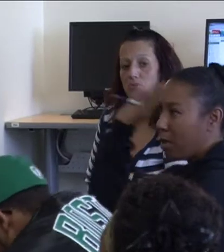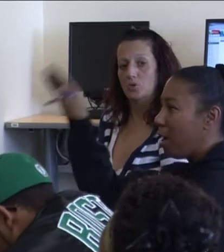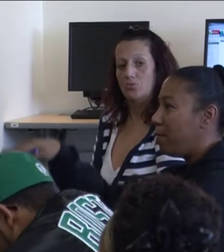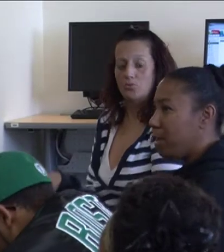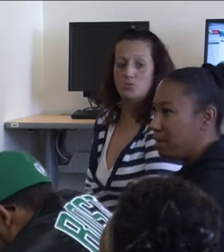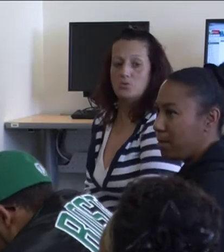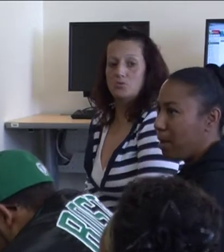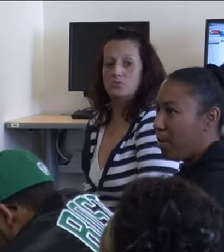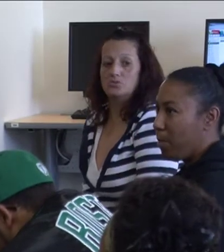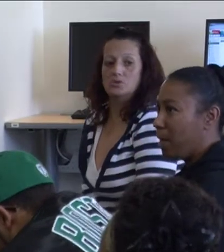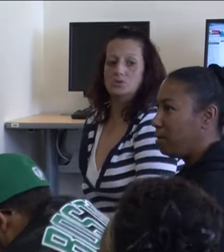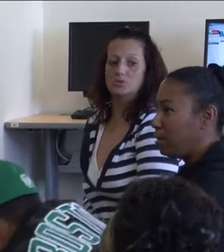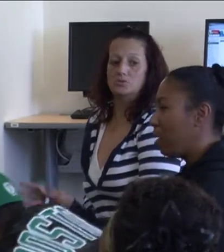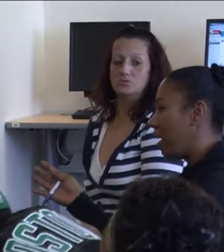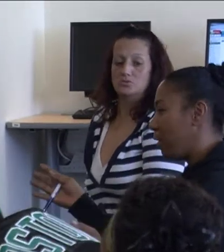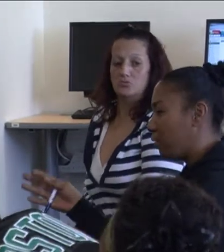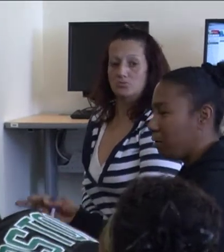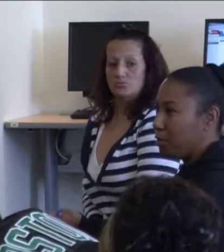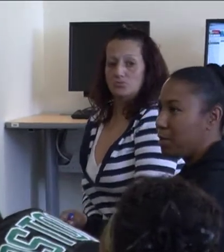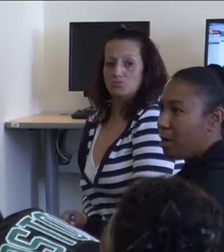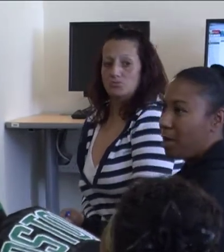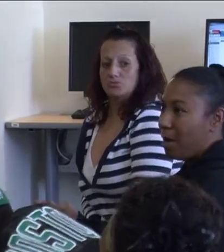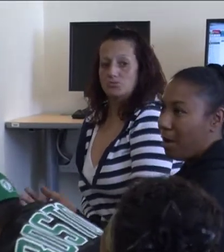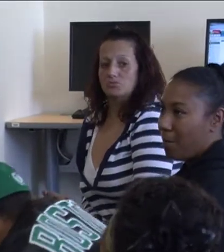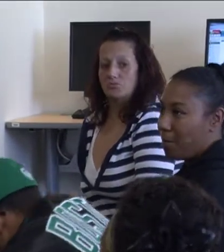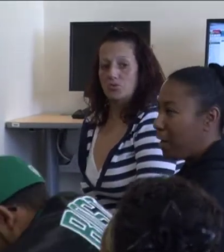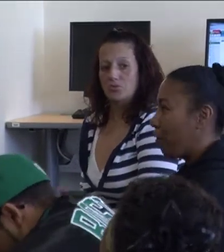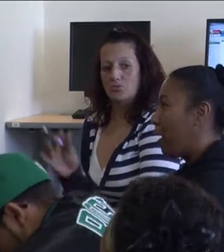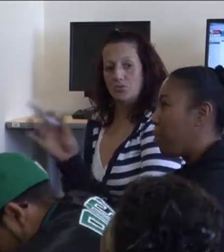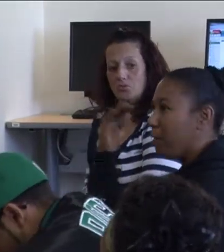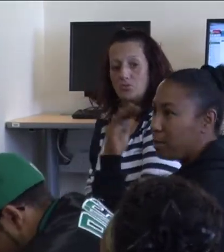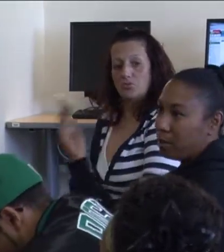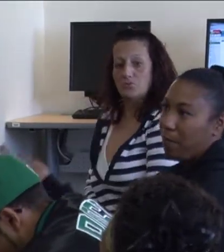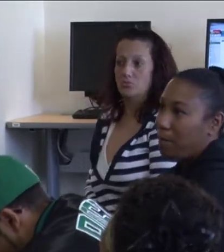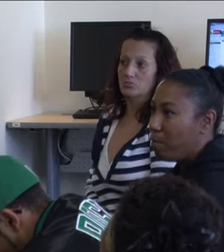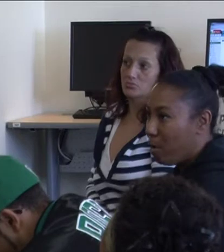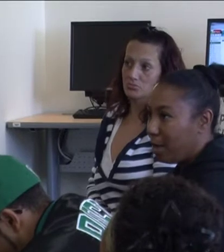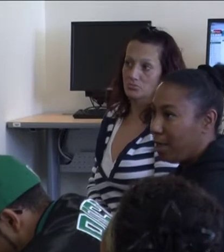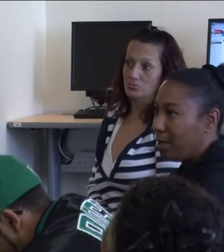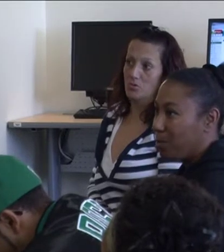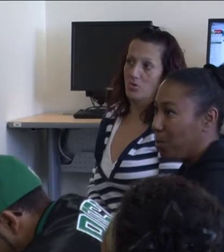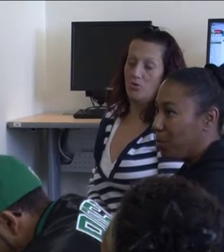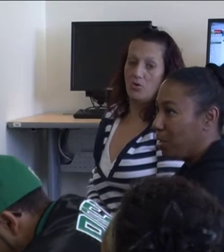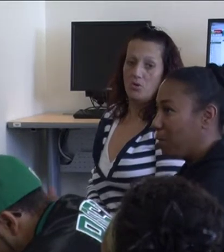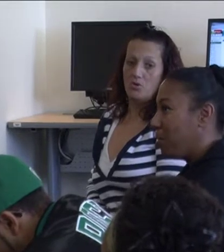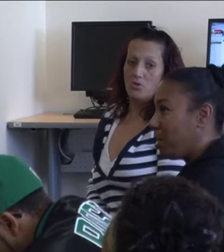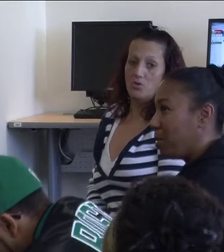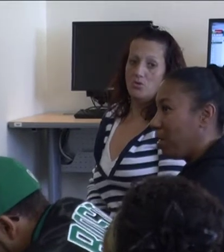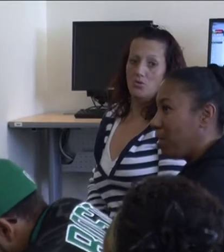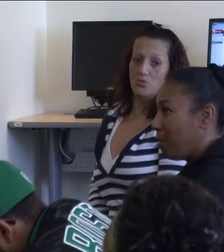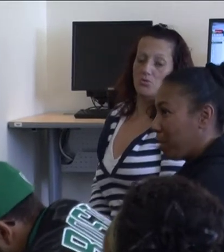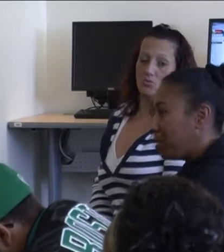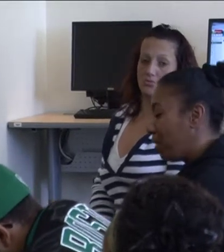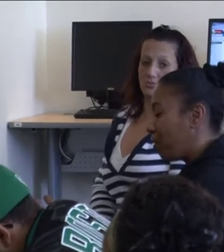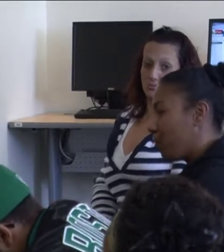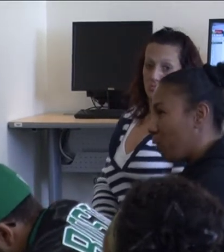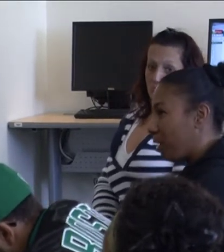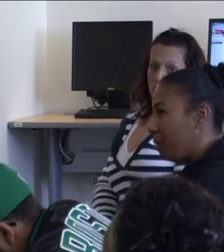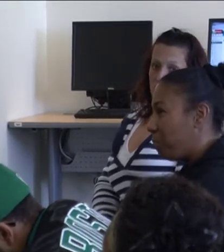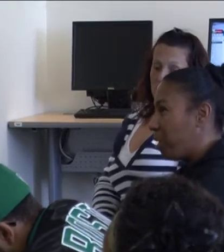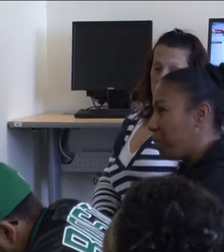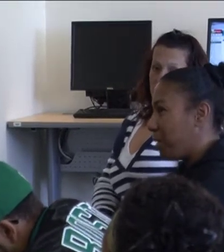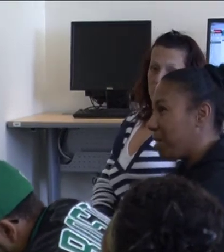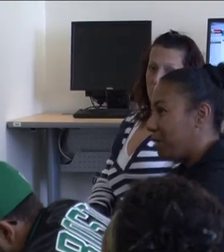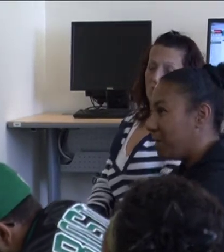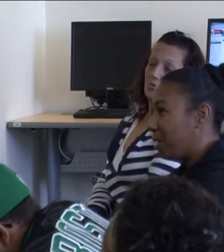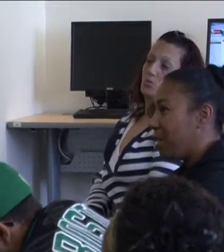was inherited to them, they got acres, their grandparents left them money, so they're living there not because they could afford